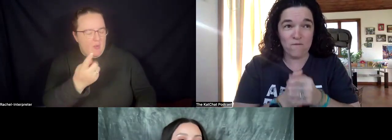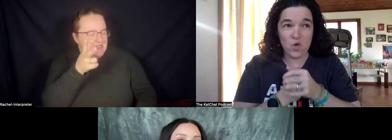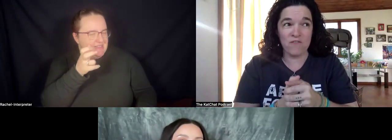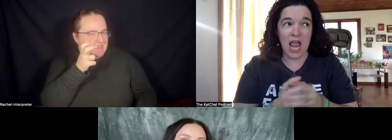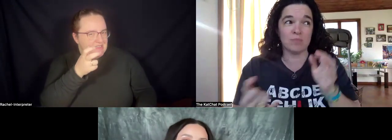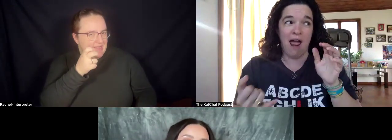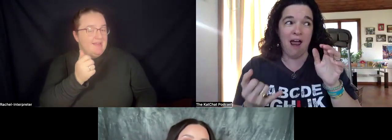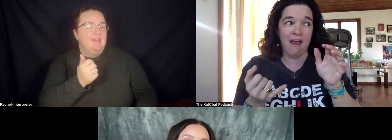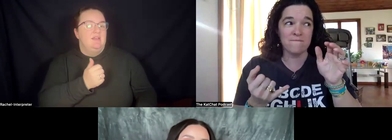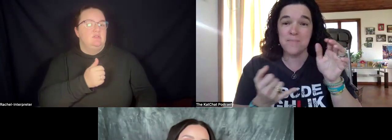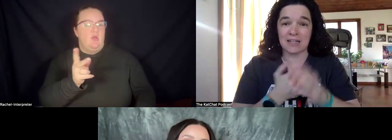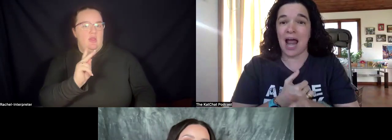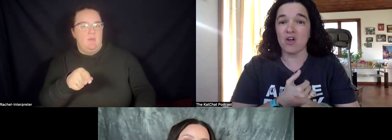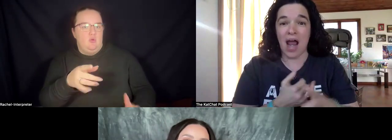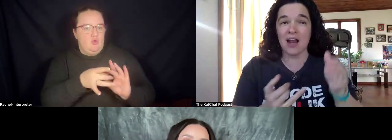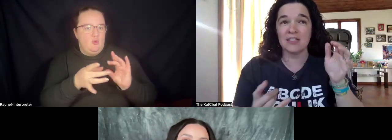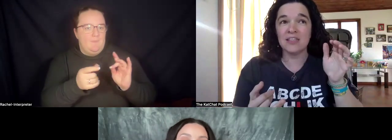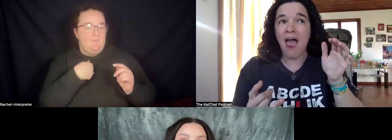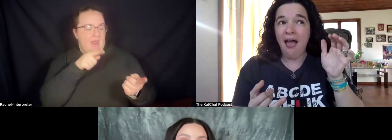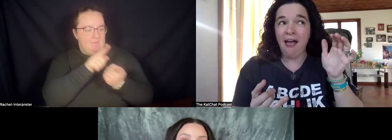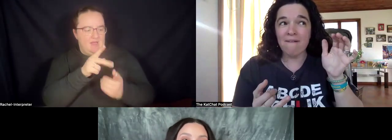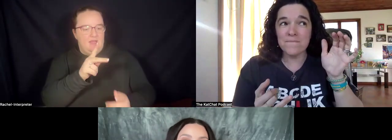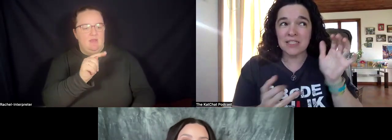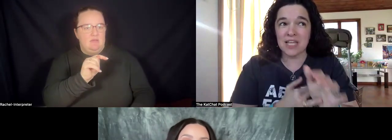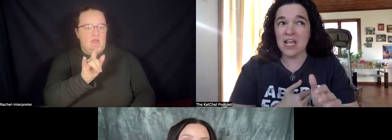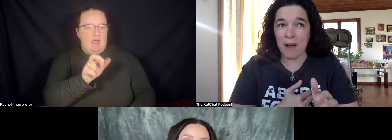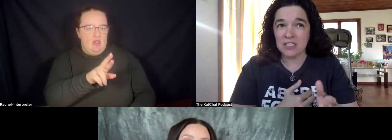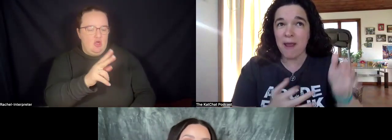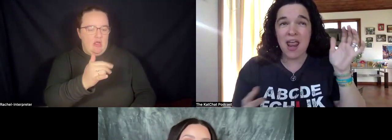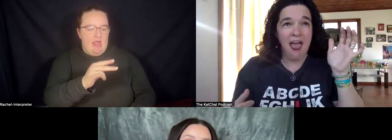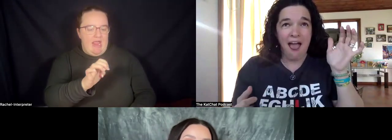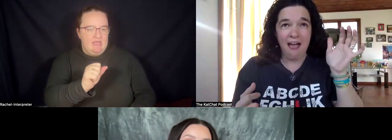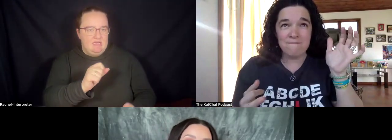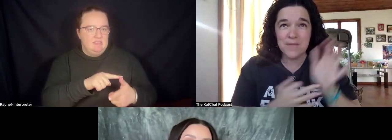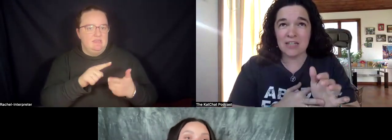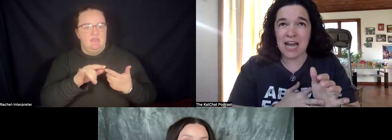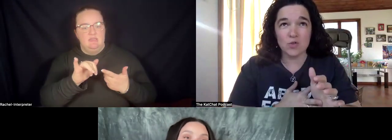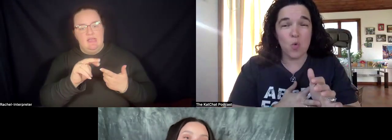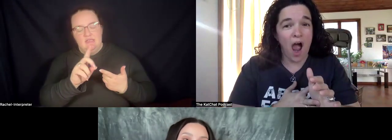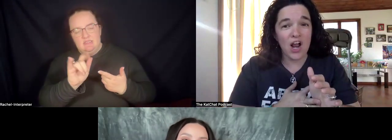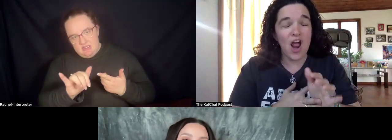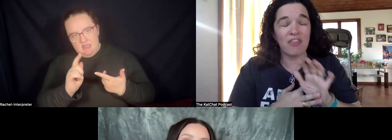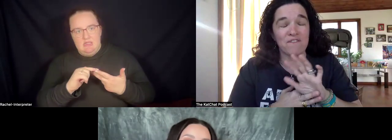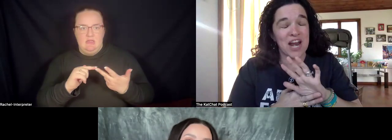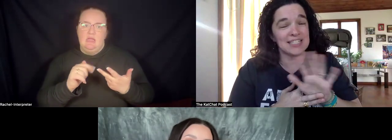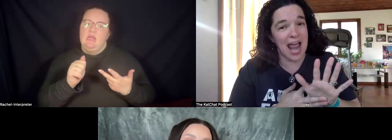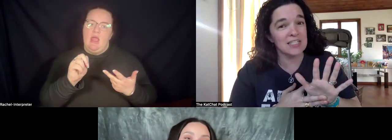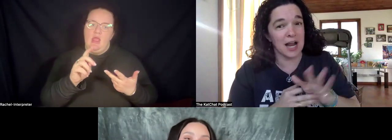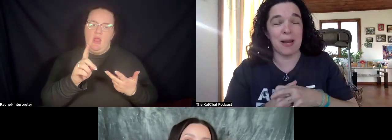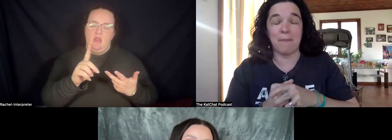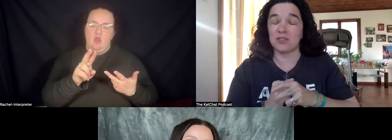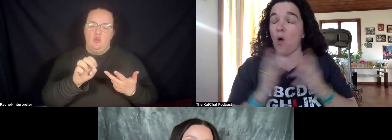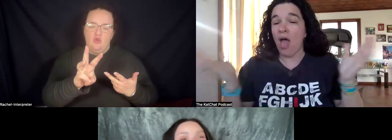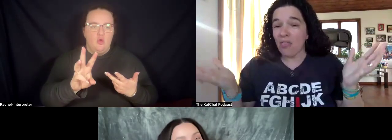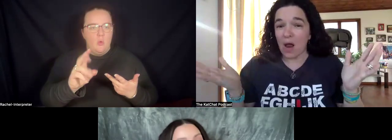people you named, I met Tyler Hines, I met Denny Busby, I met Andrew Walker, and they're